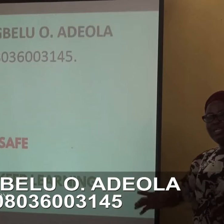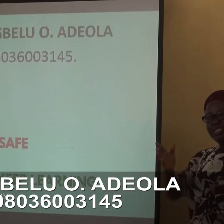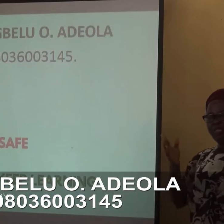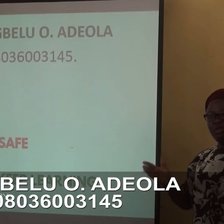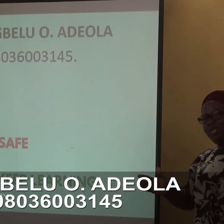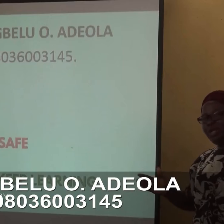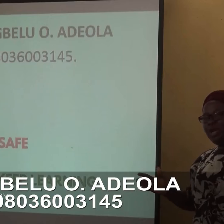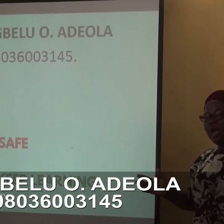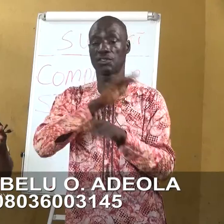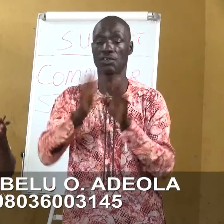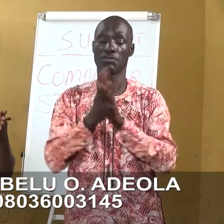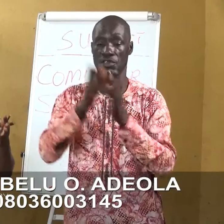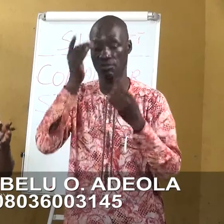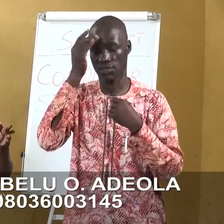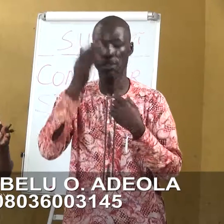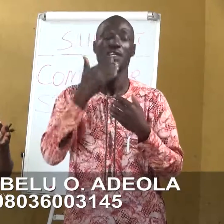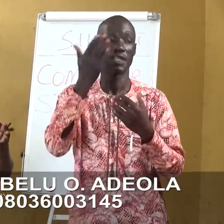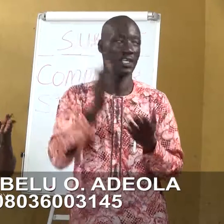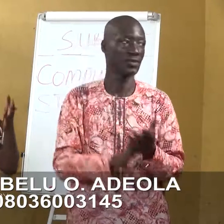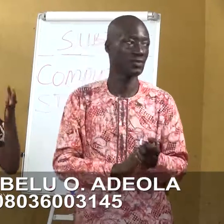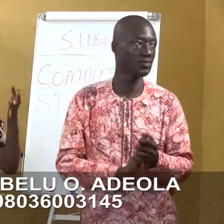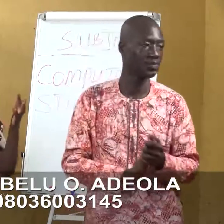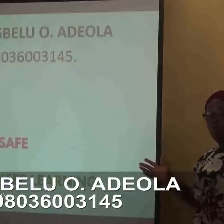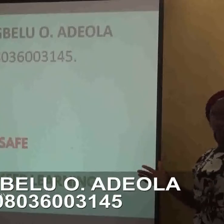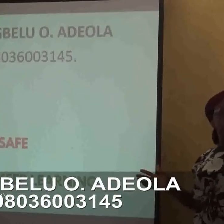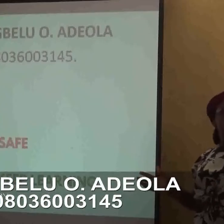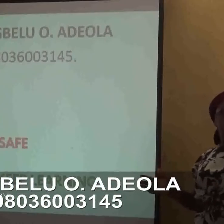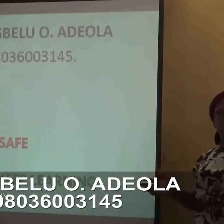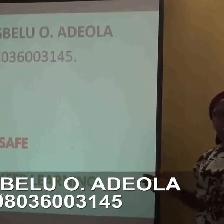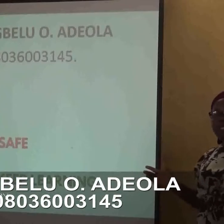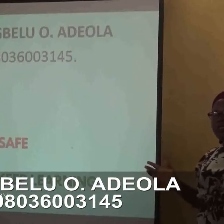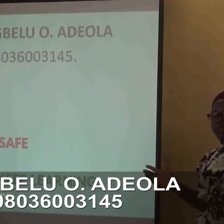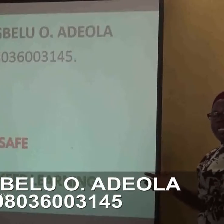COVID-19 is real. I wish you the best. Till we meet,